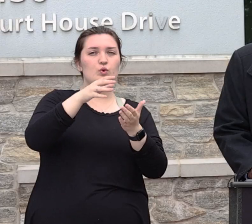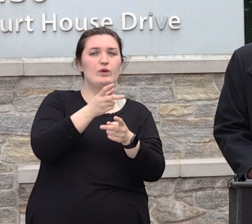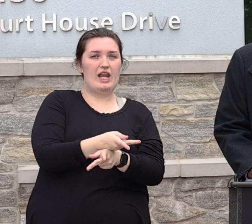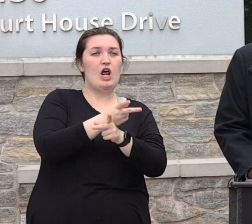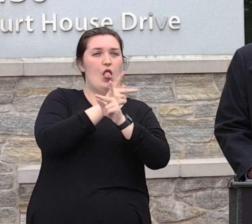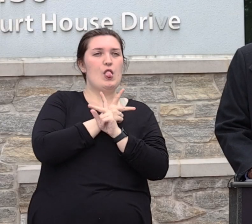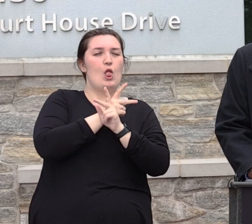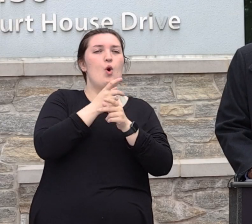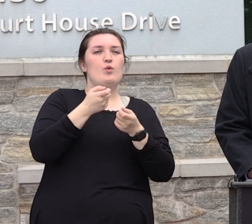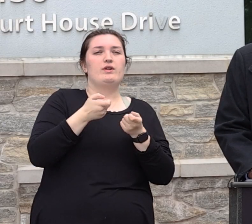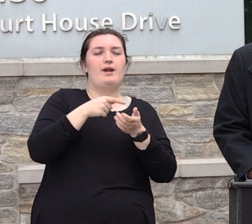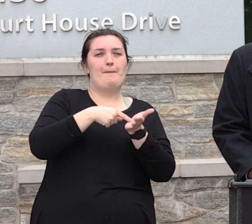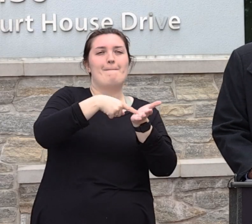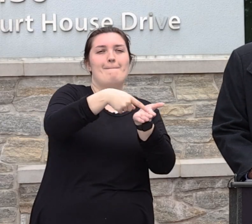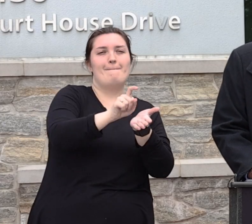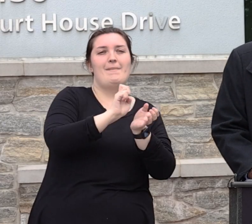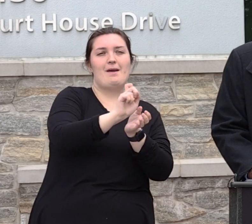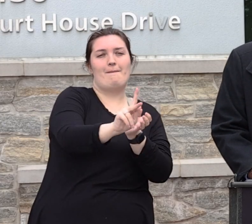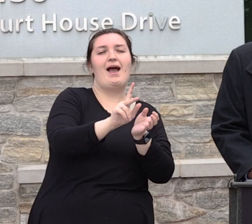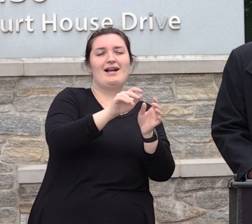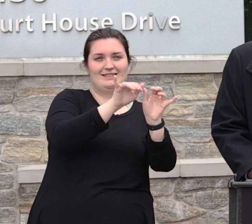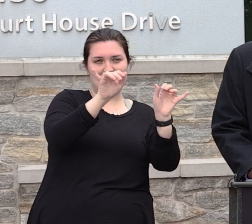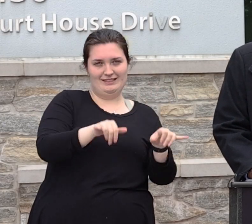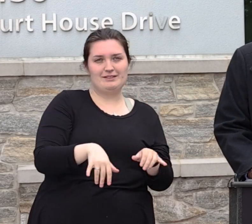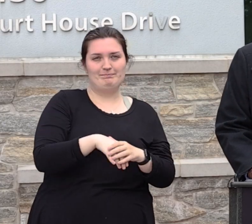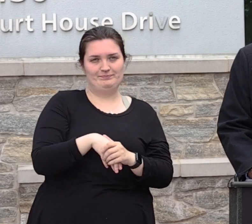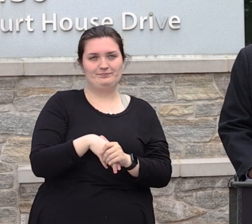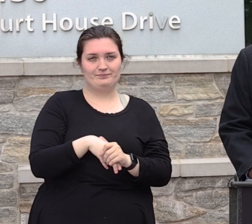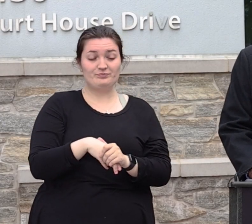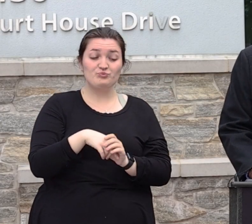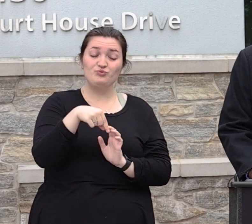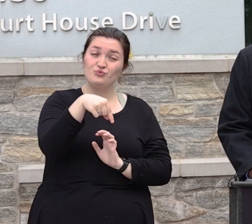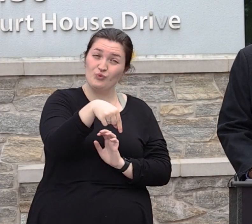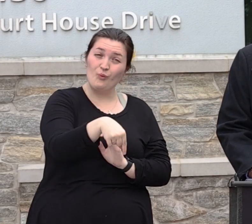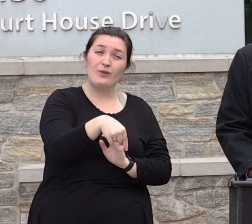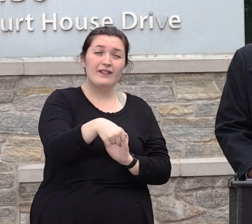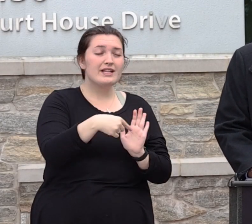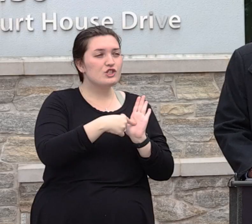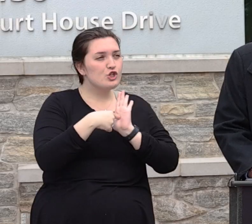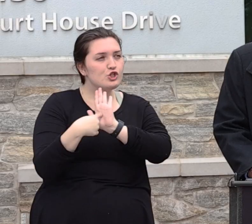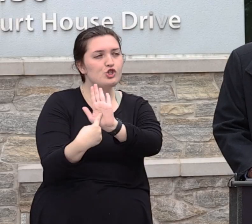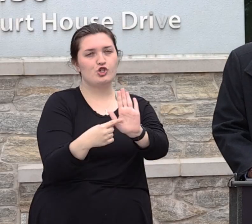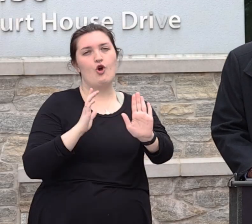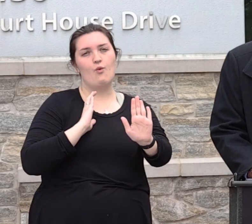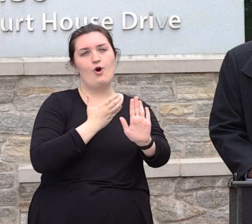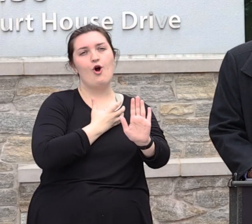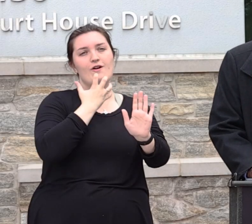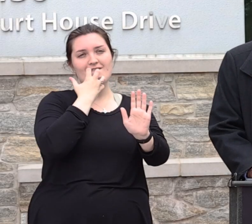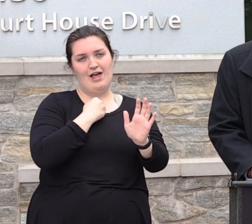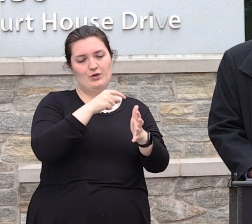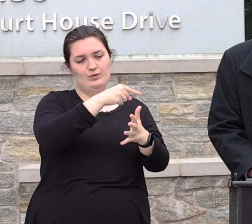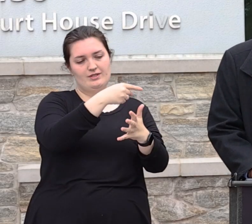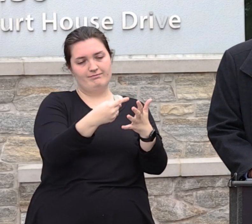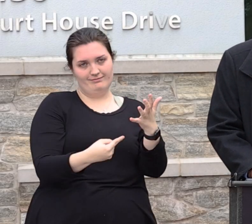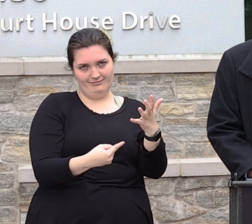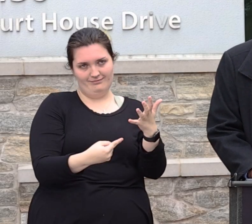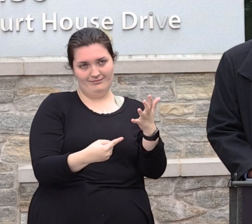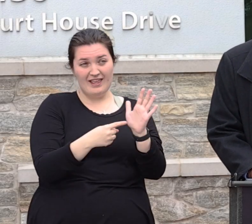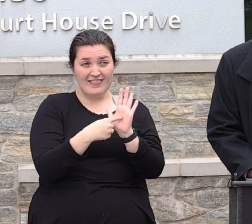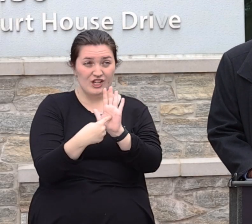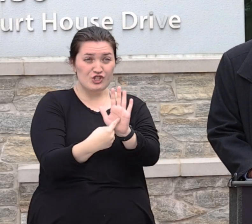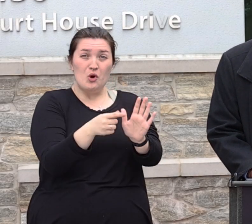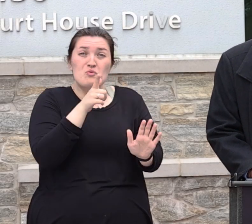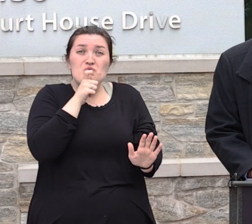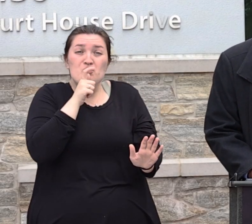investments reflect our values. They reflect what we choose to prioritize. They reflect who